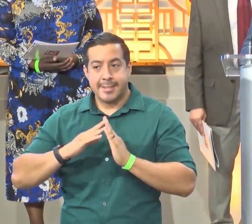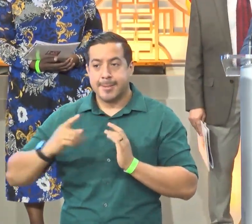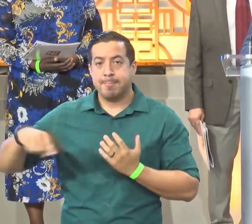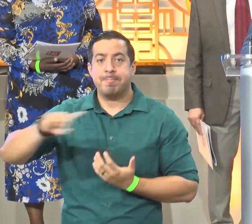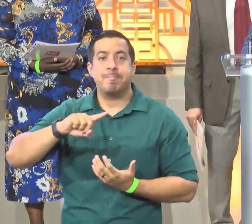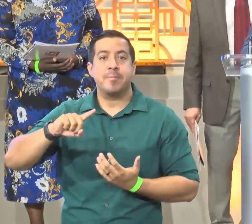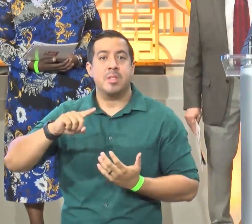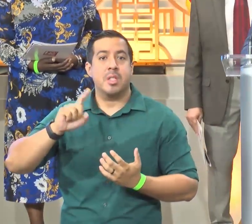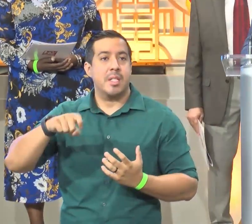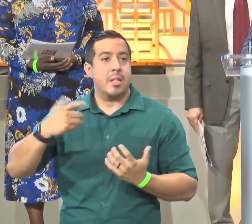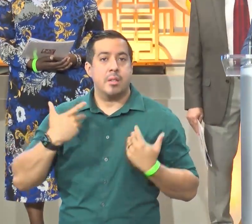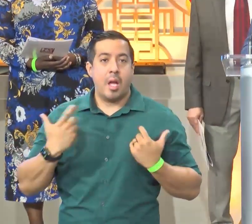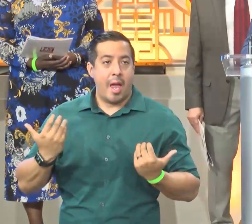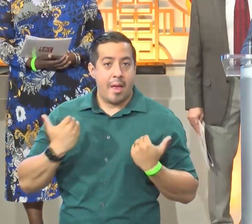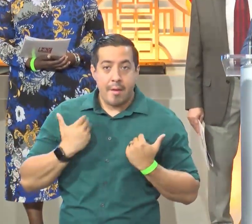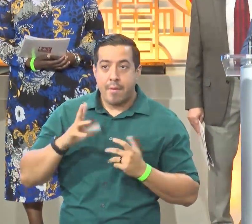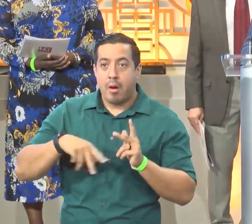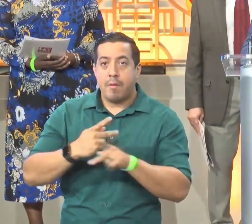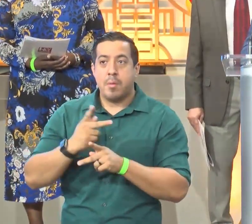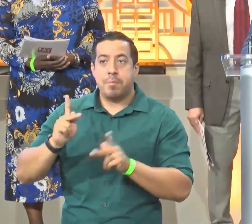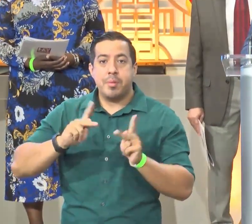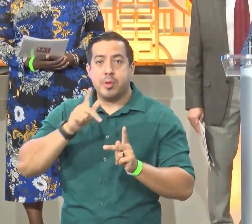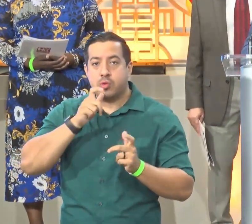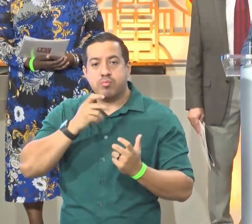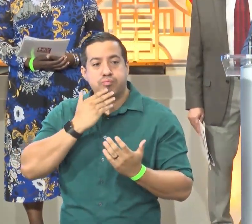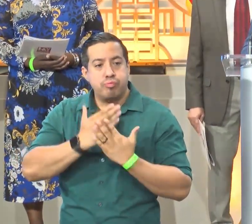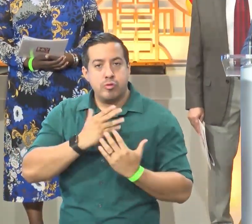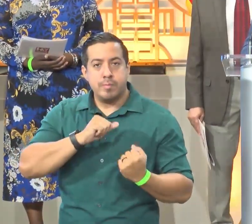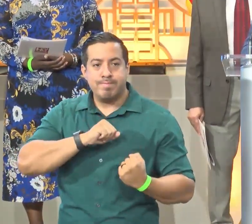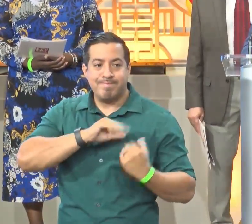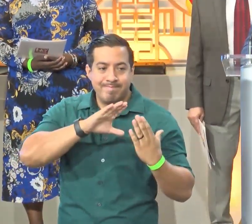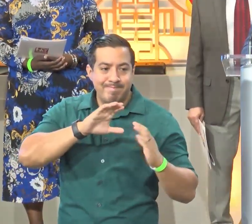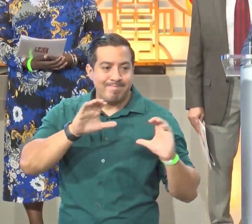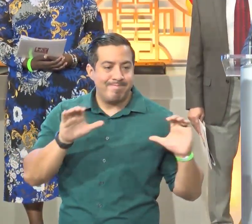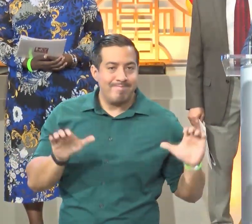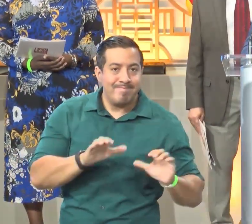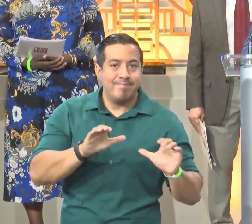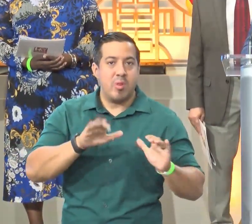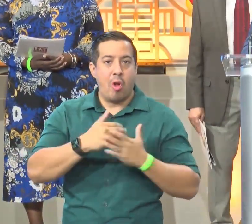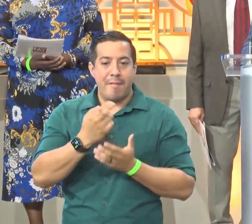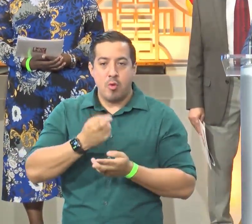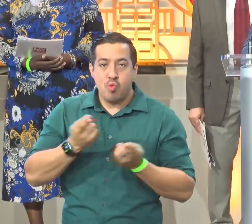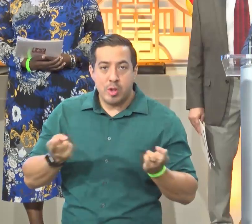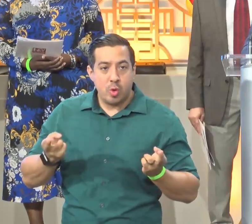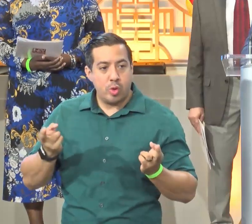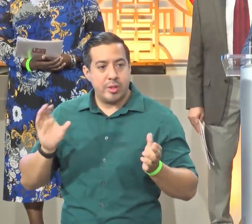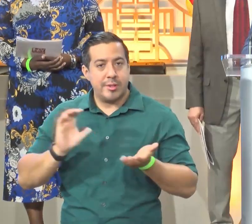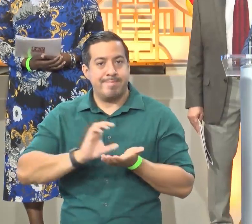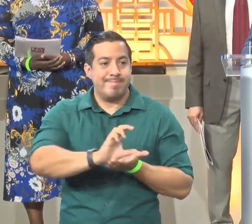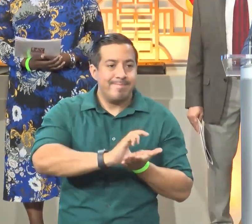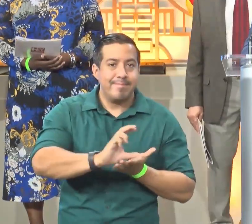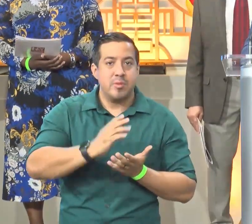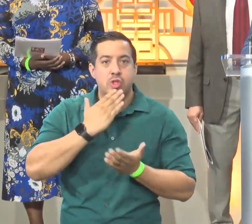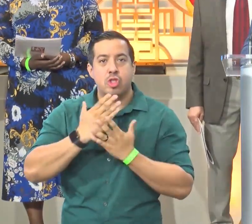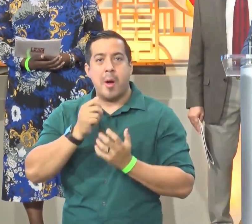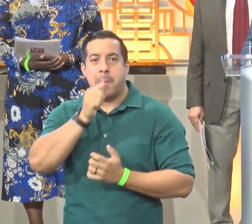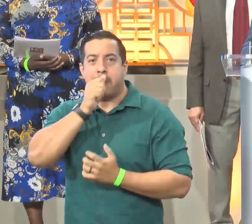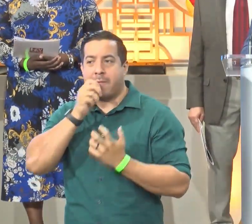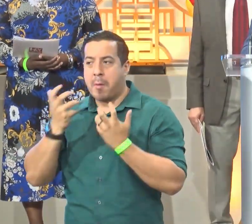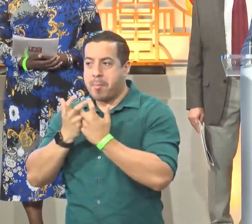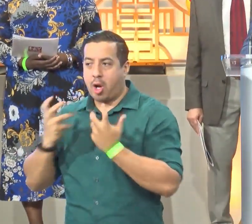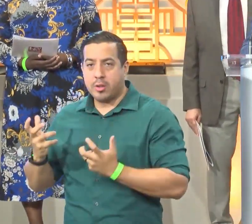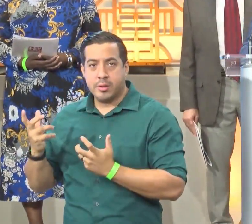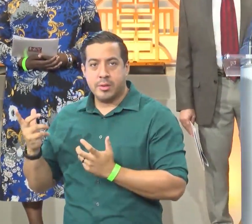a comprehensive and concerted approach, pooling our resources in public and private partnerships to address